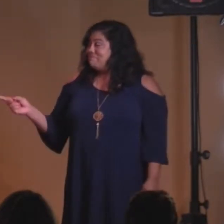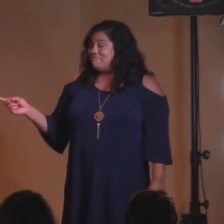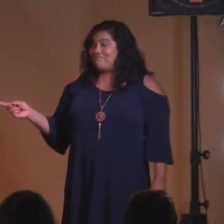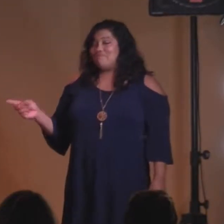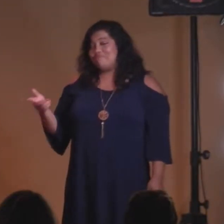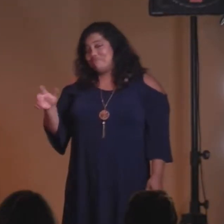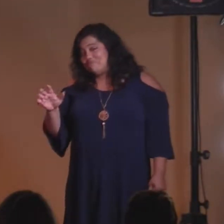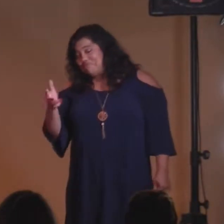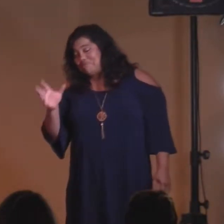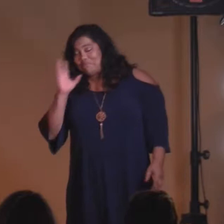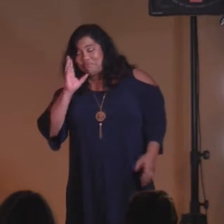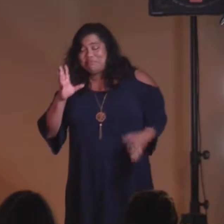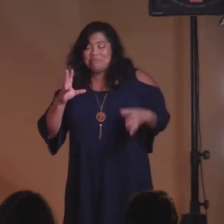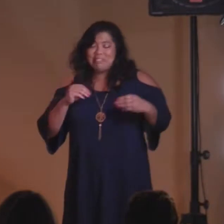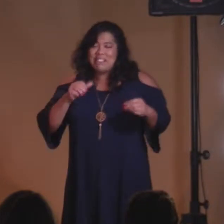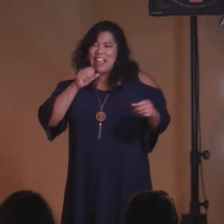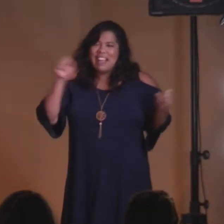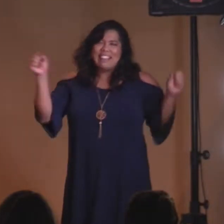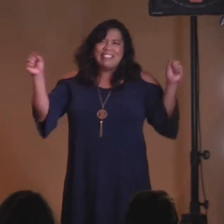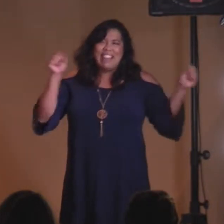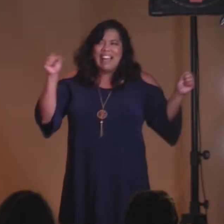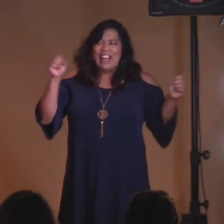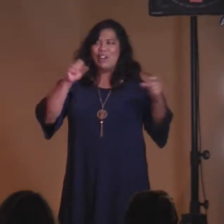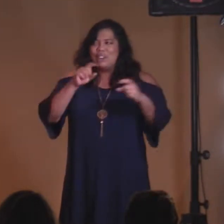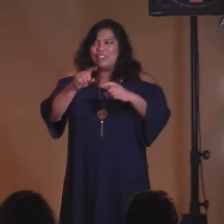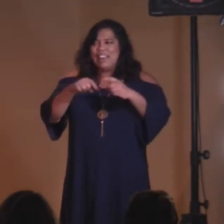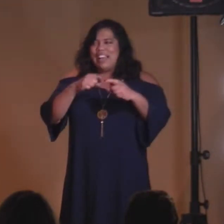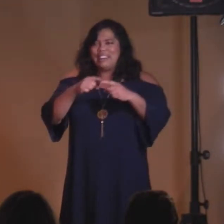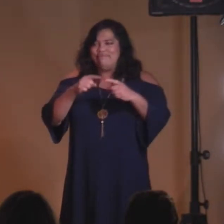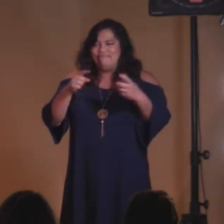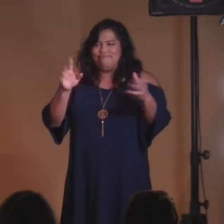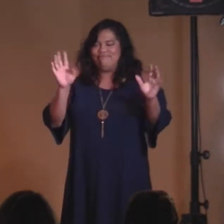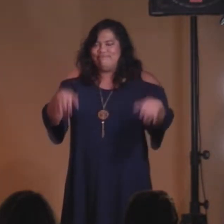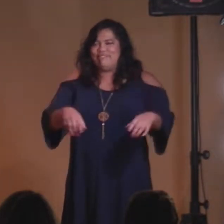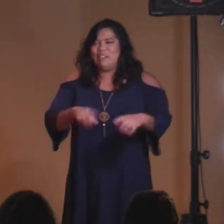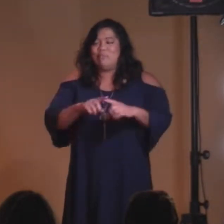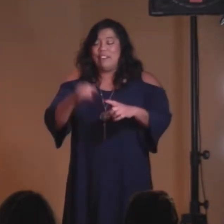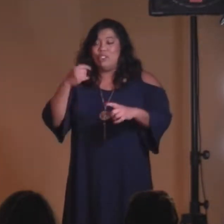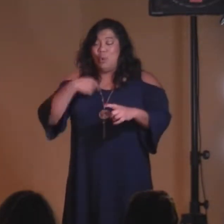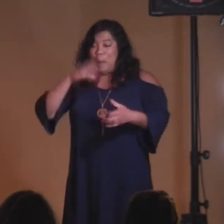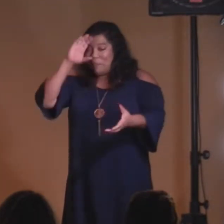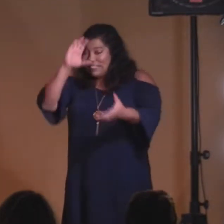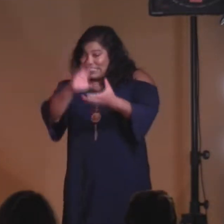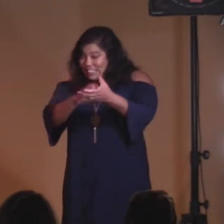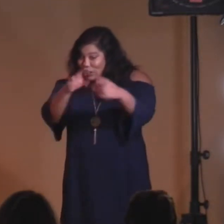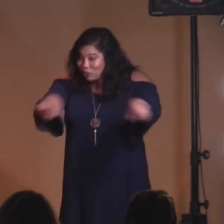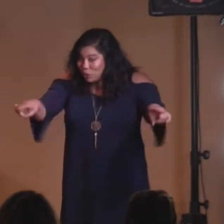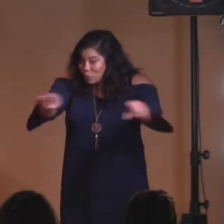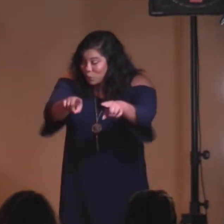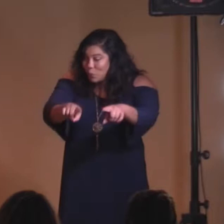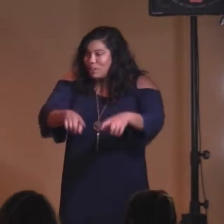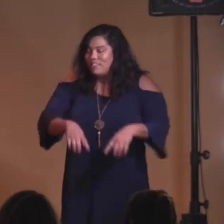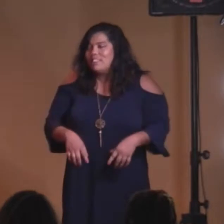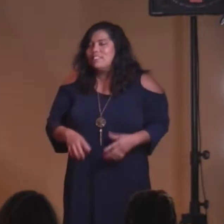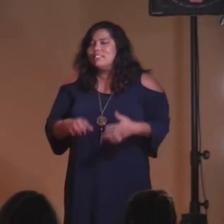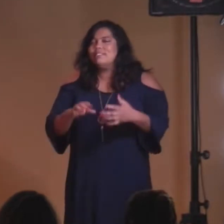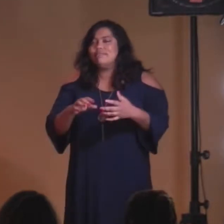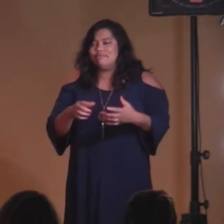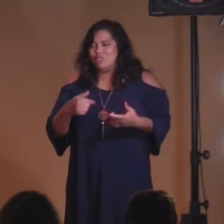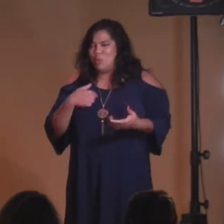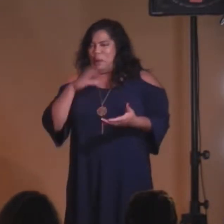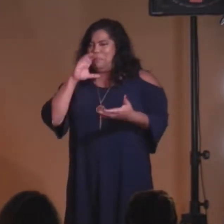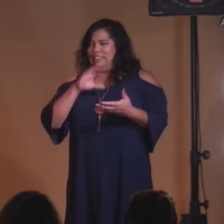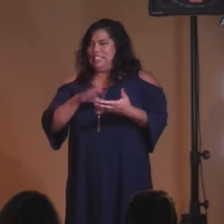It's not about loud, it's not about volume, it's about believability. It's about the authenticity of, do